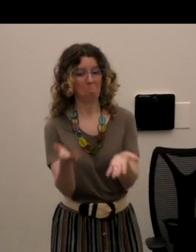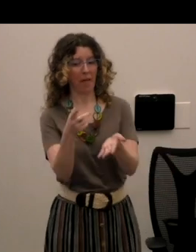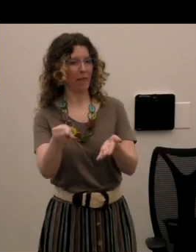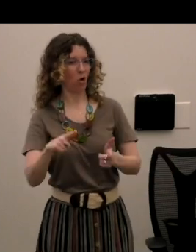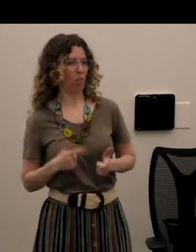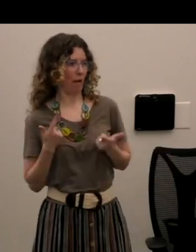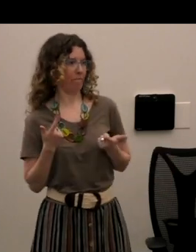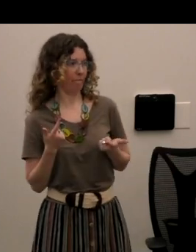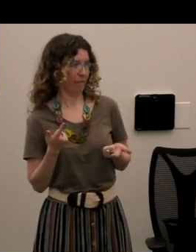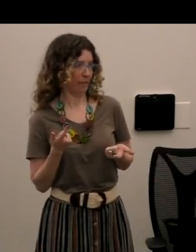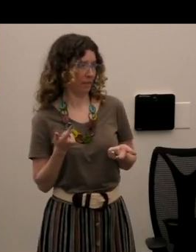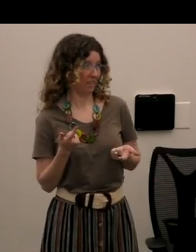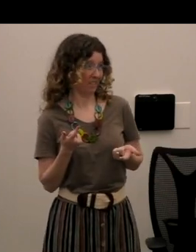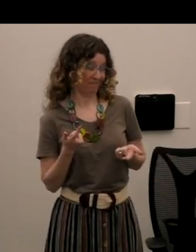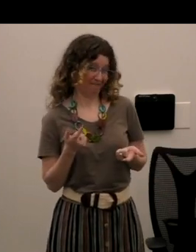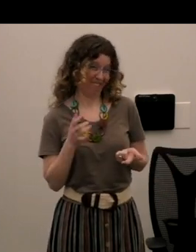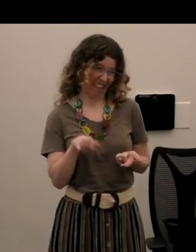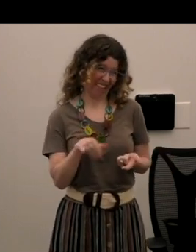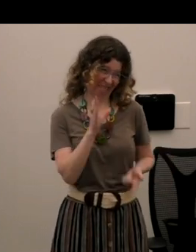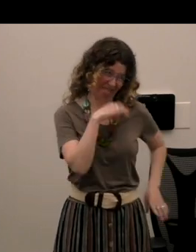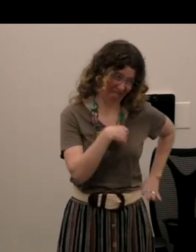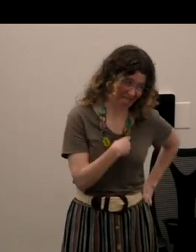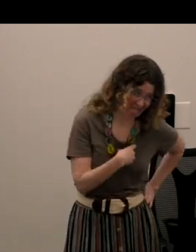people, to pick them up,